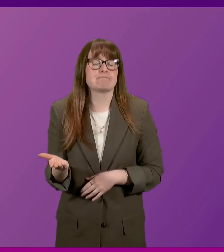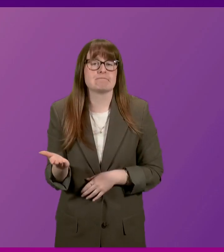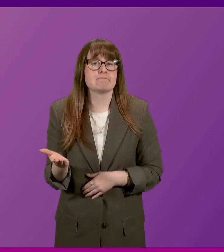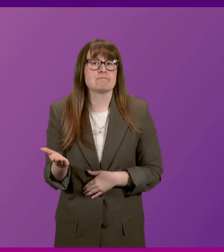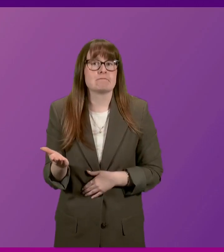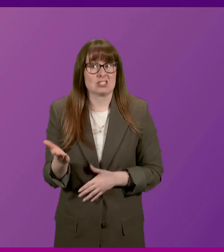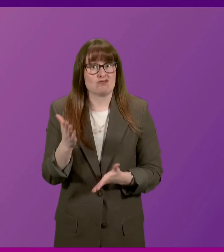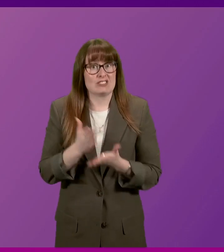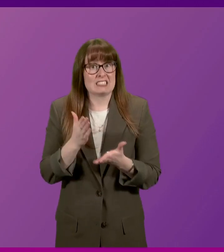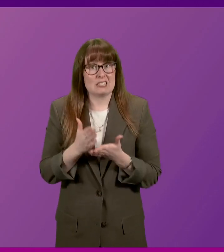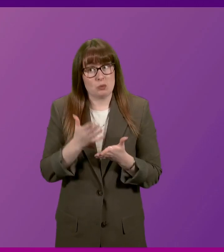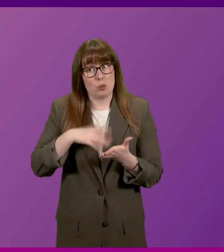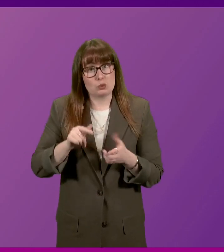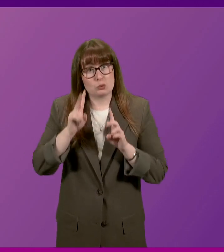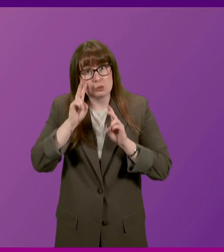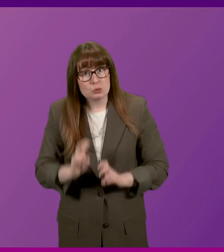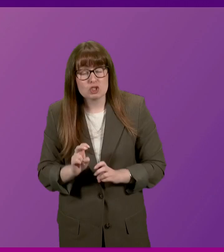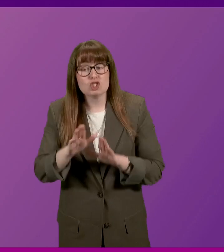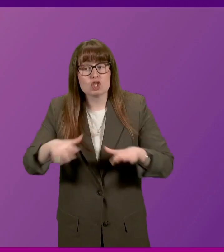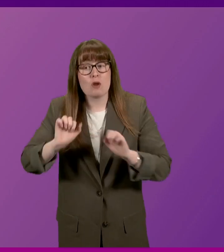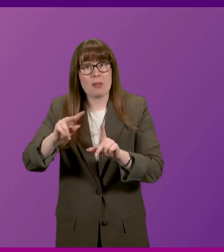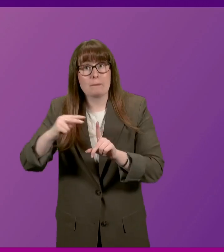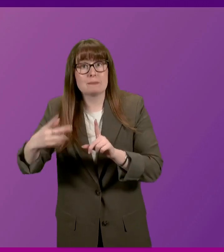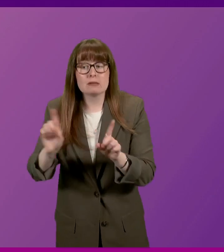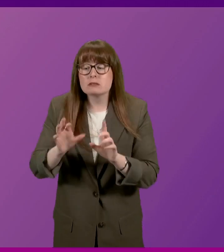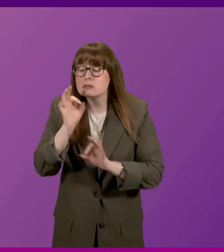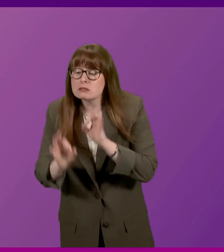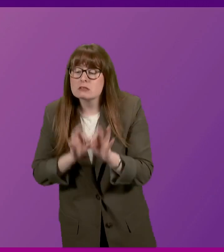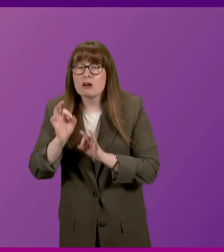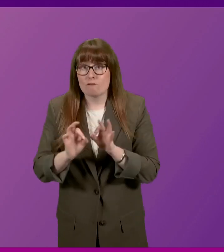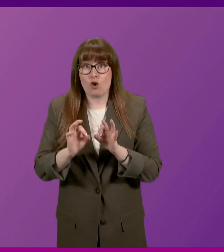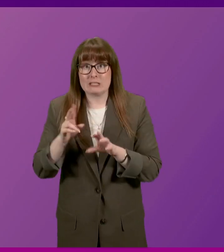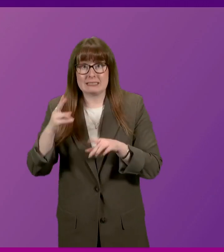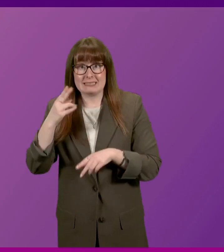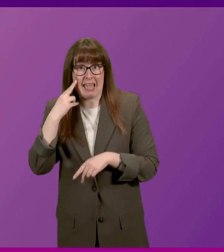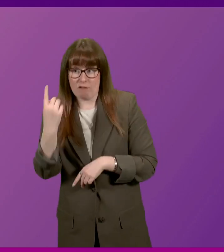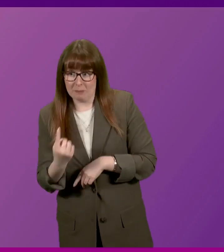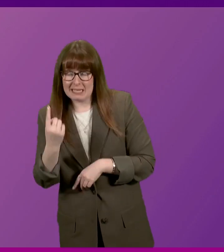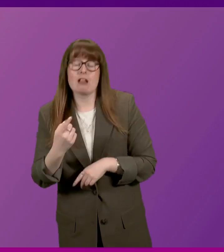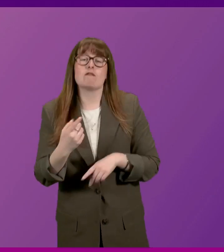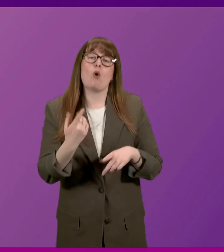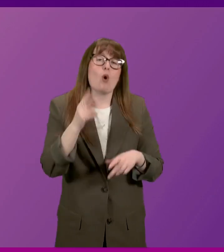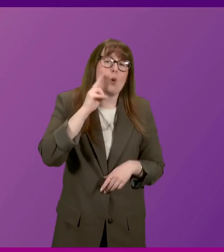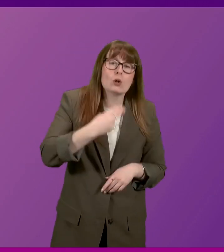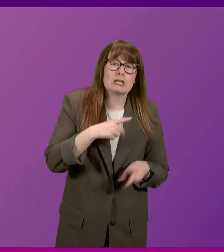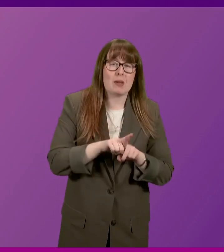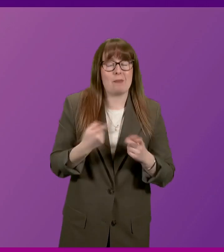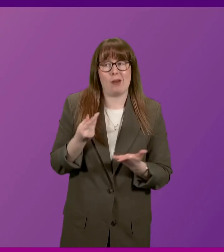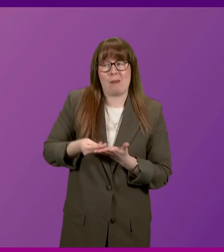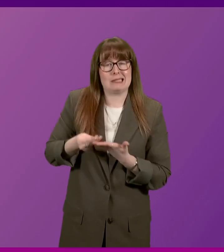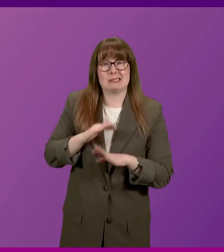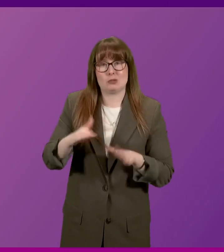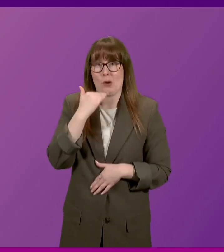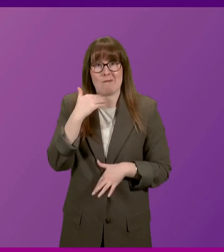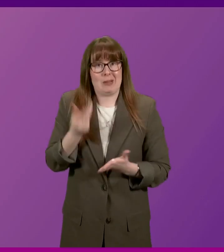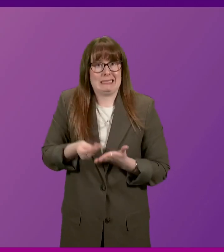and we would like to explore children's perspectives, deaf children's and coders, but we didn't have the funds for that. We